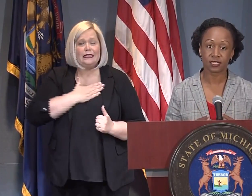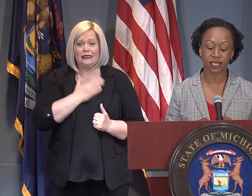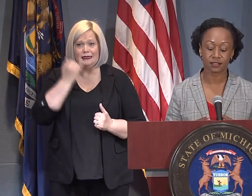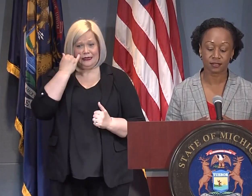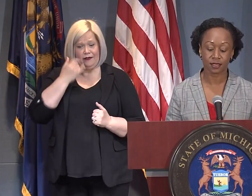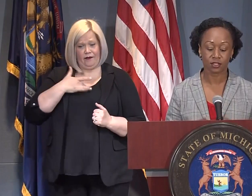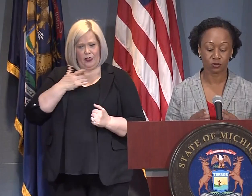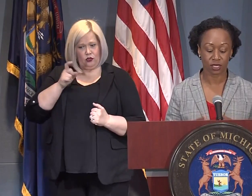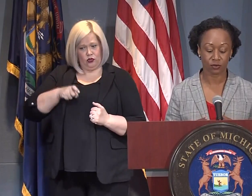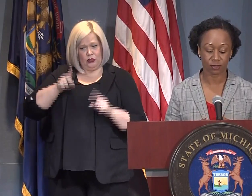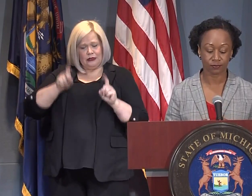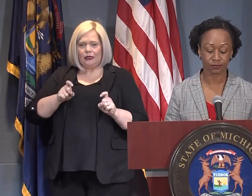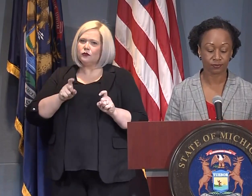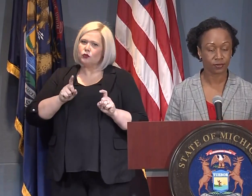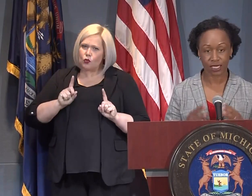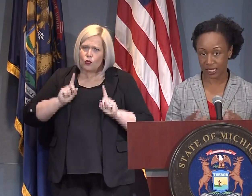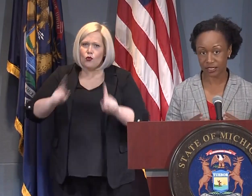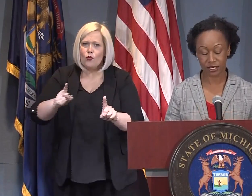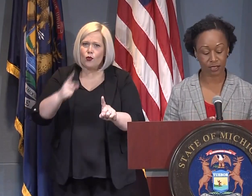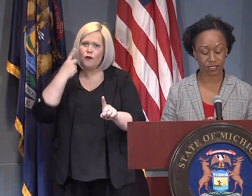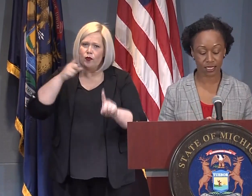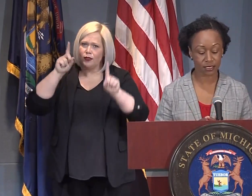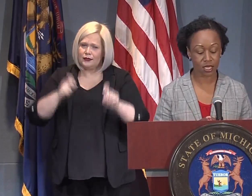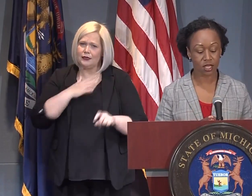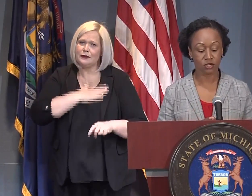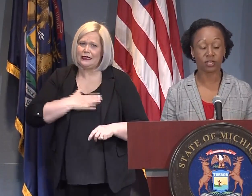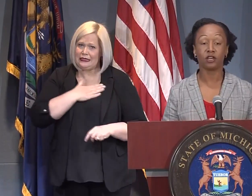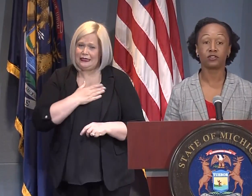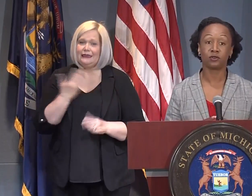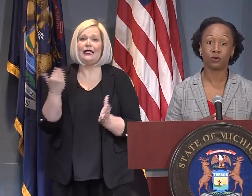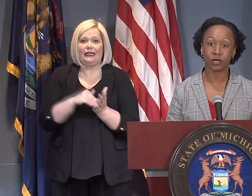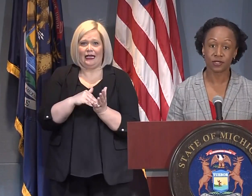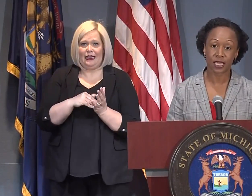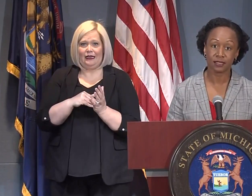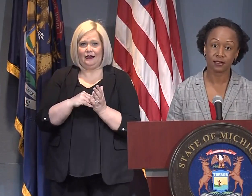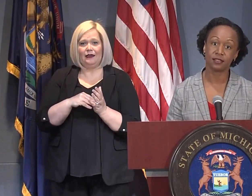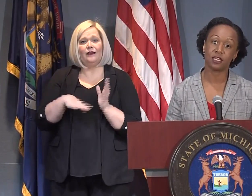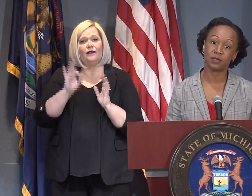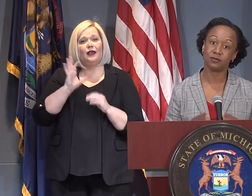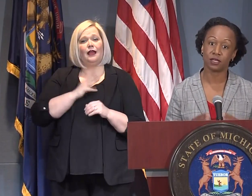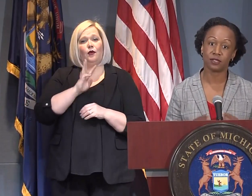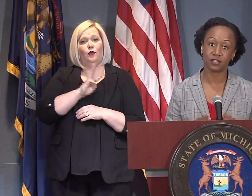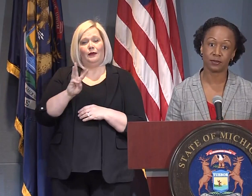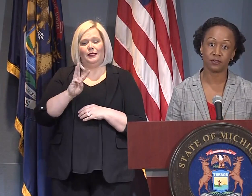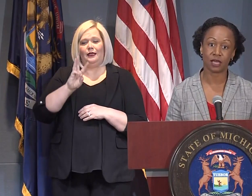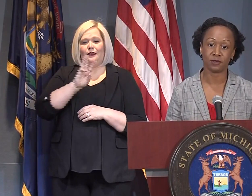should get a test to get one. Again, I'll say it, you can go to our website,